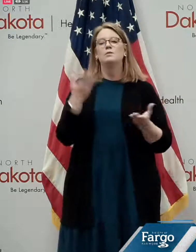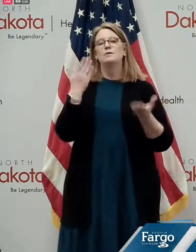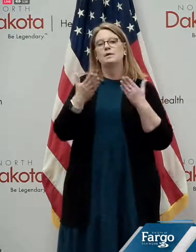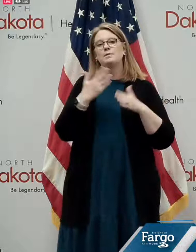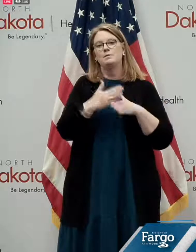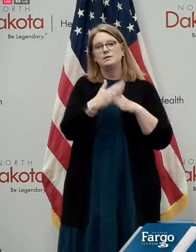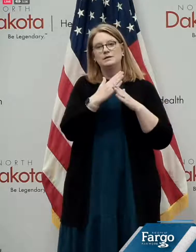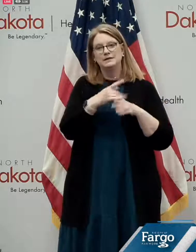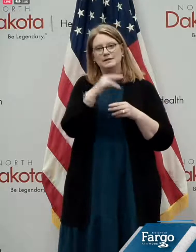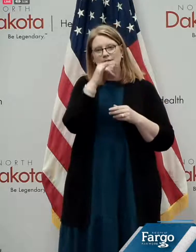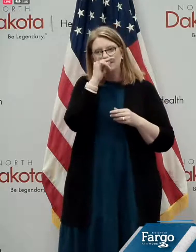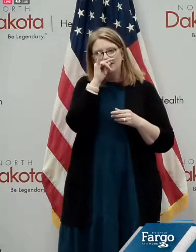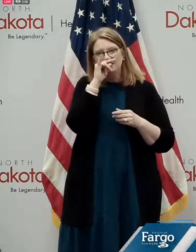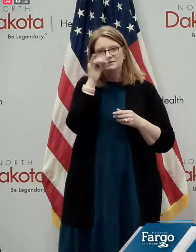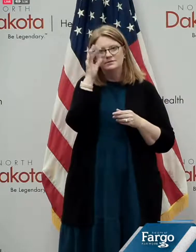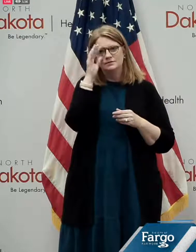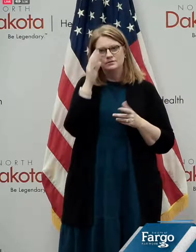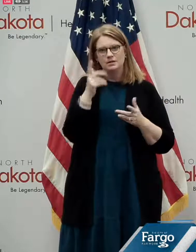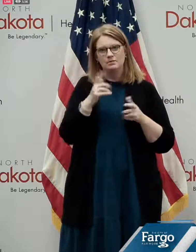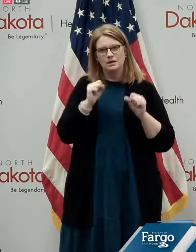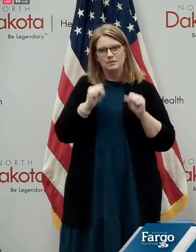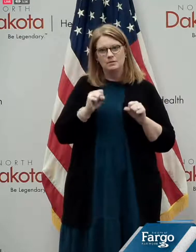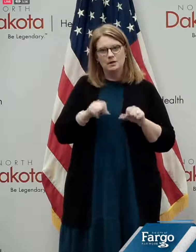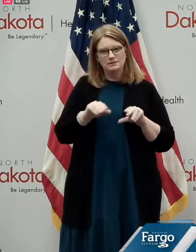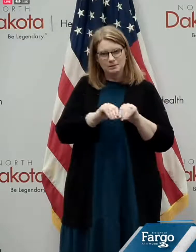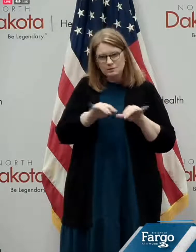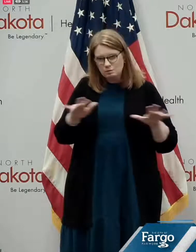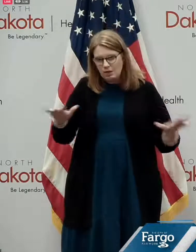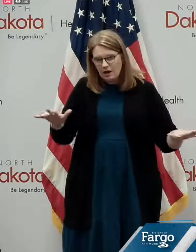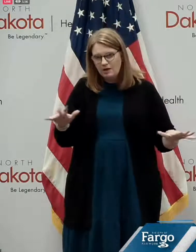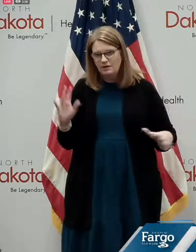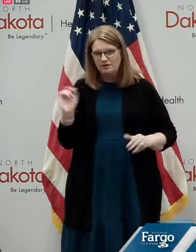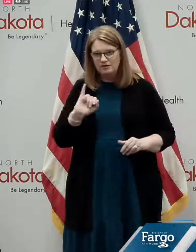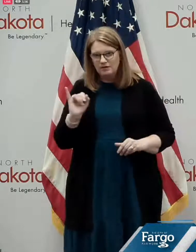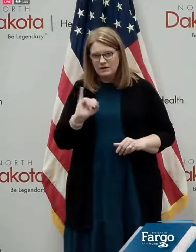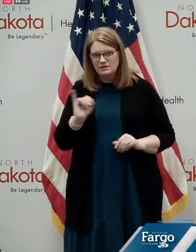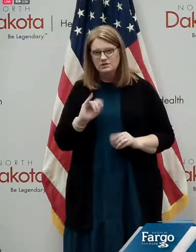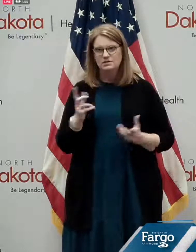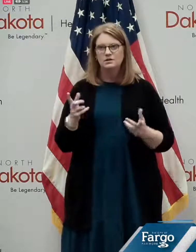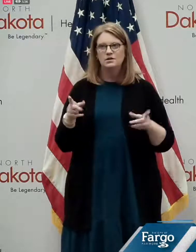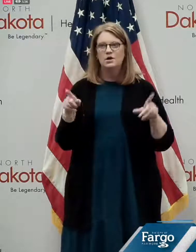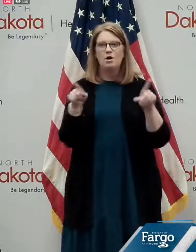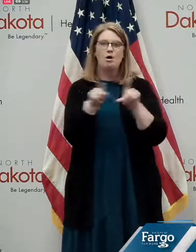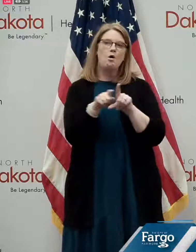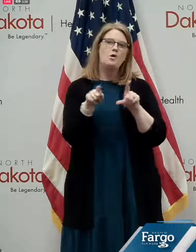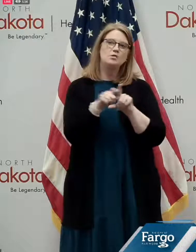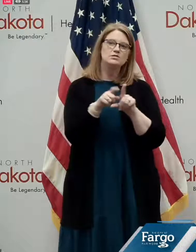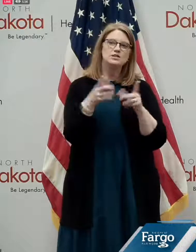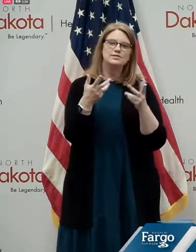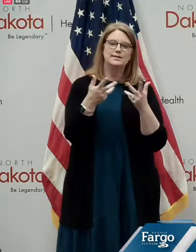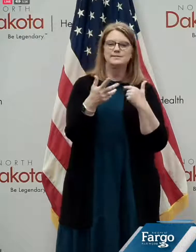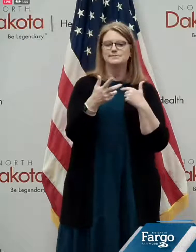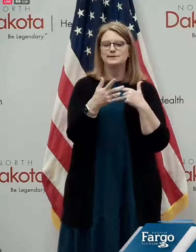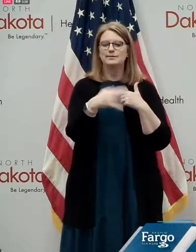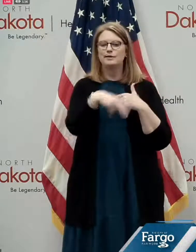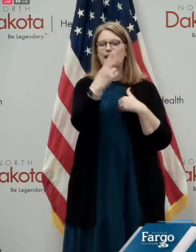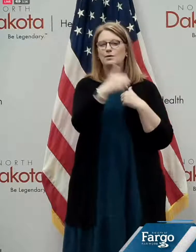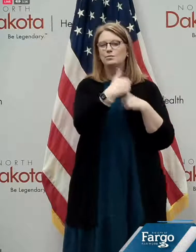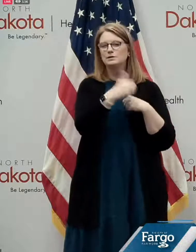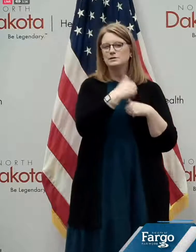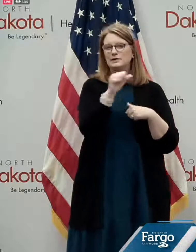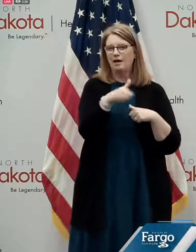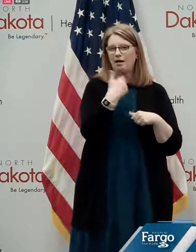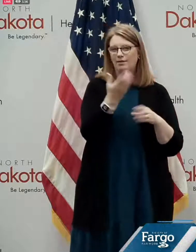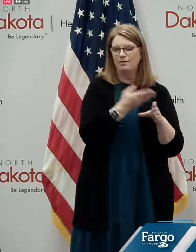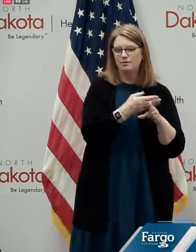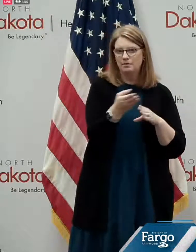protecting kids from the possible spread of infection, we're also putting them at risk for all kinds of other things. And so it is the